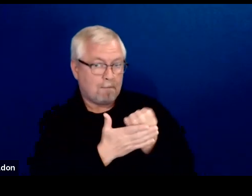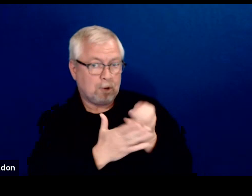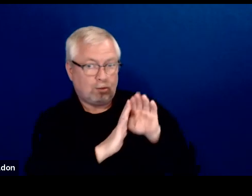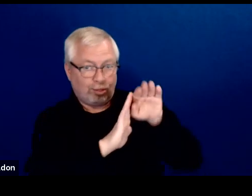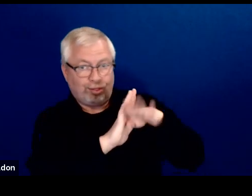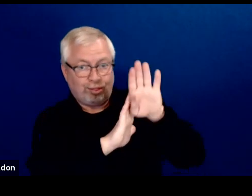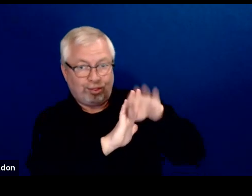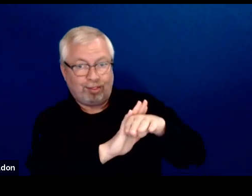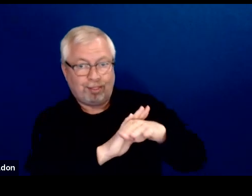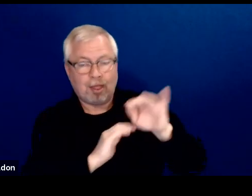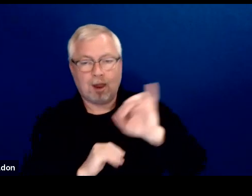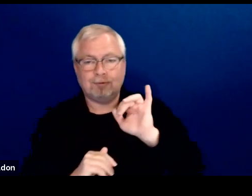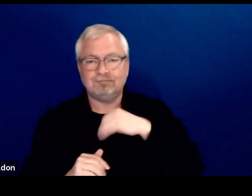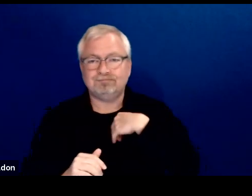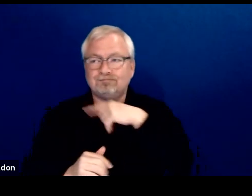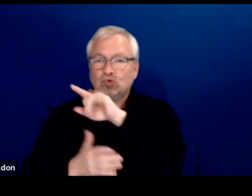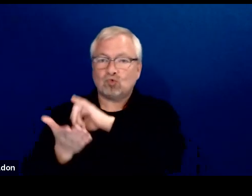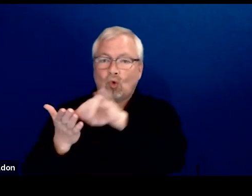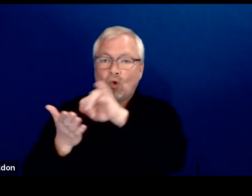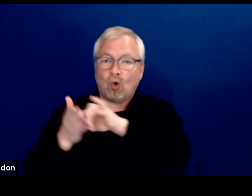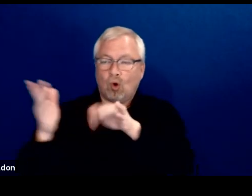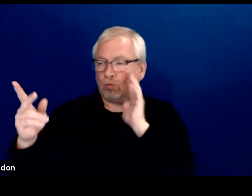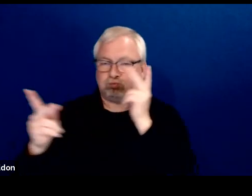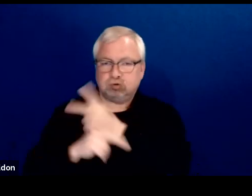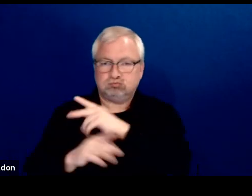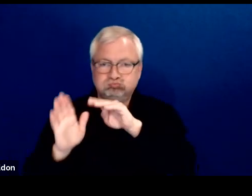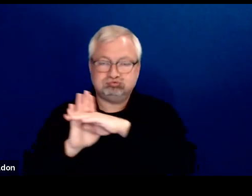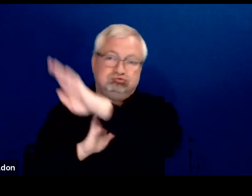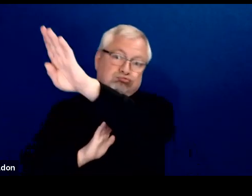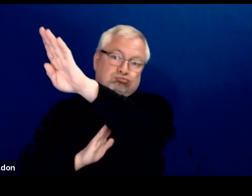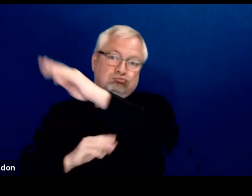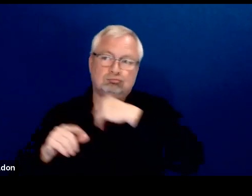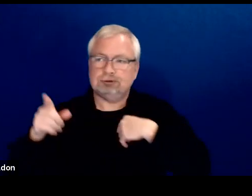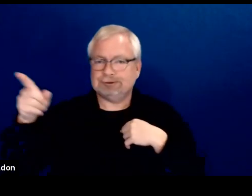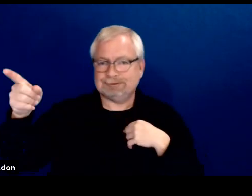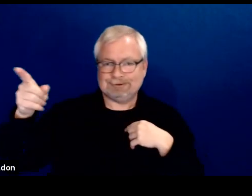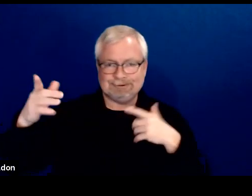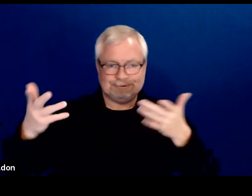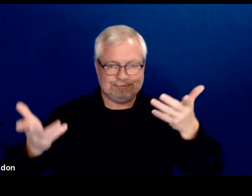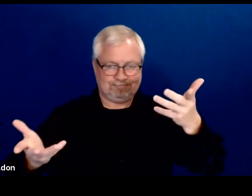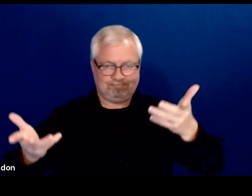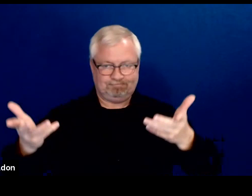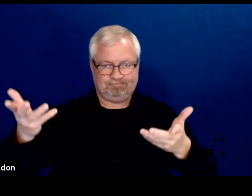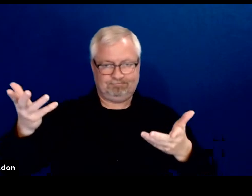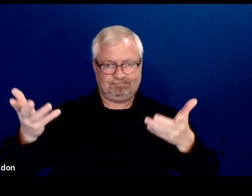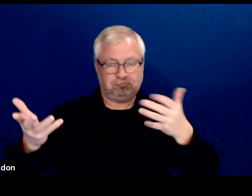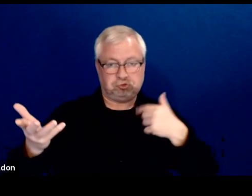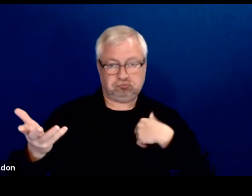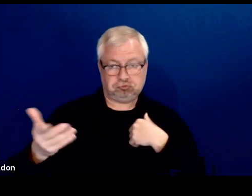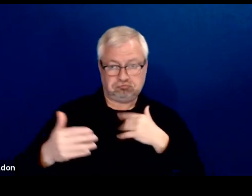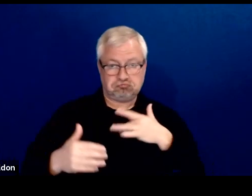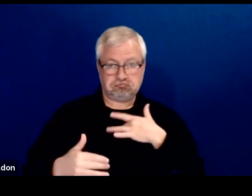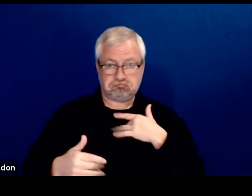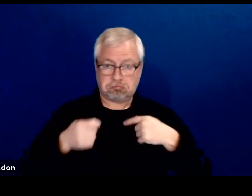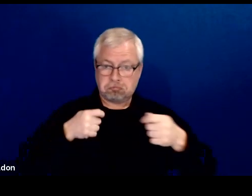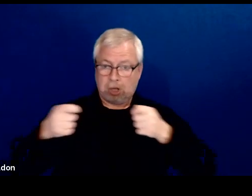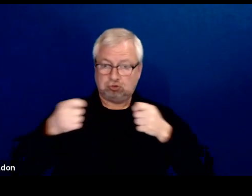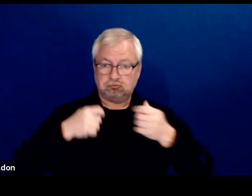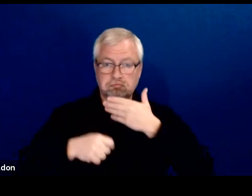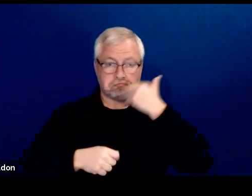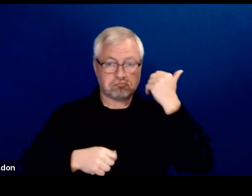Michigan situation where you go from being pretty good and handling things and it seems okay to all of a sudden being out of control that